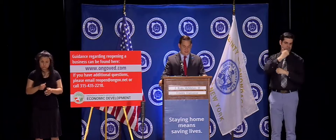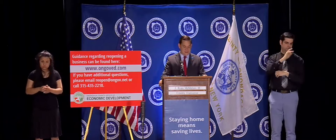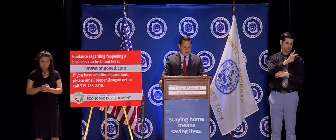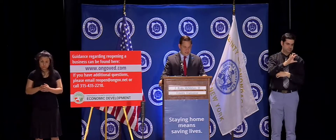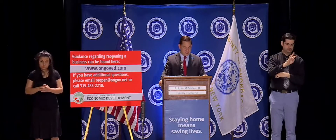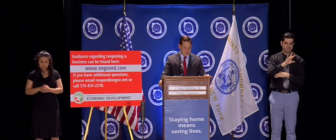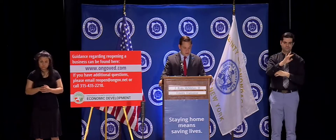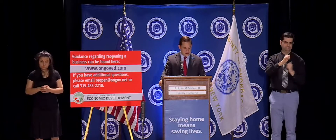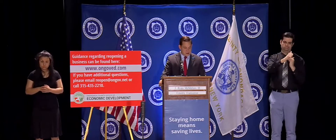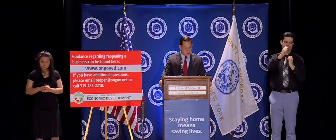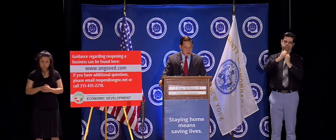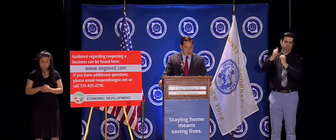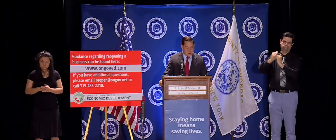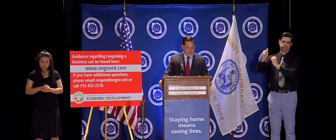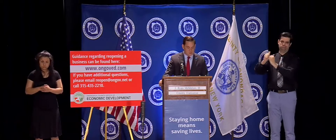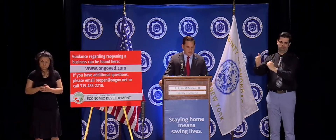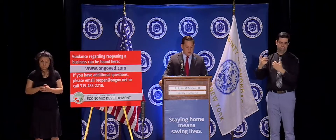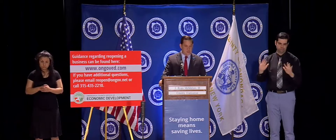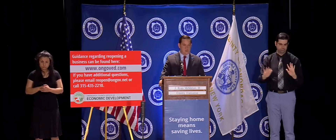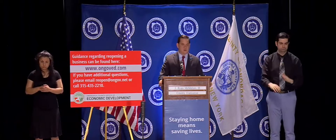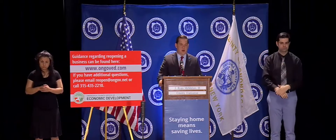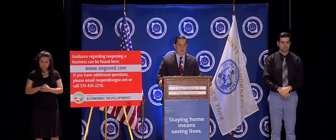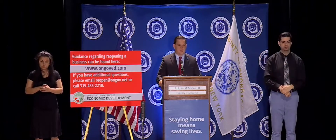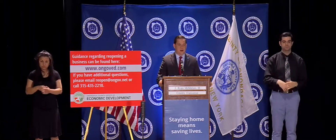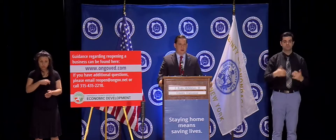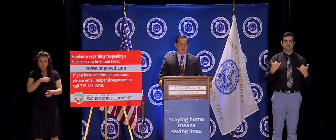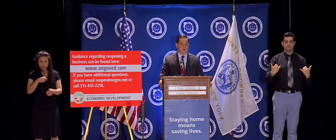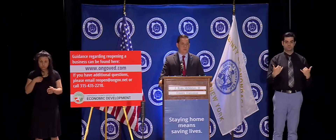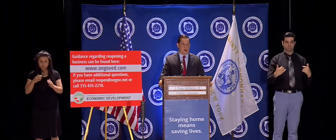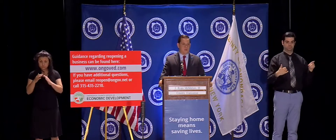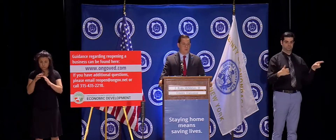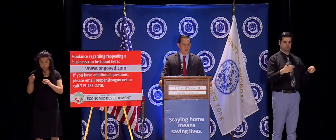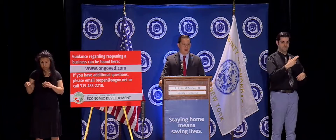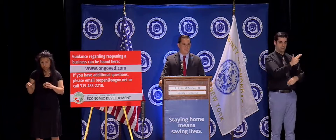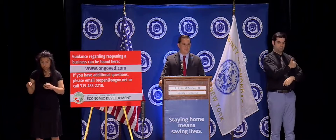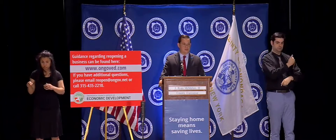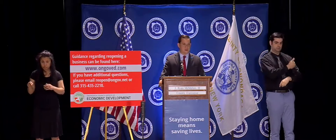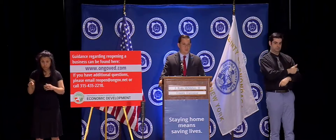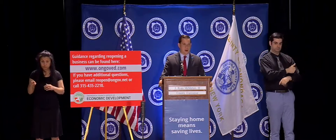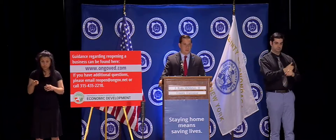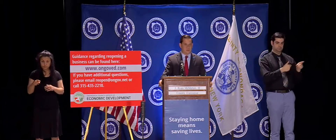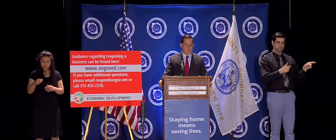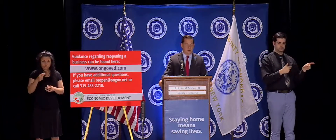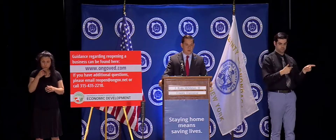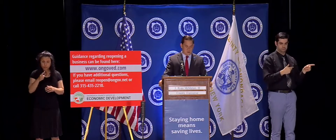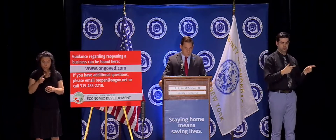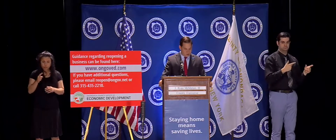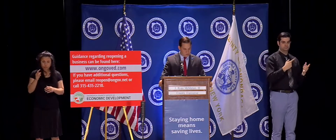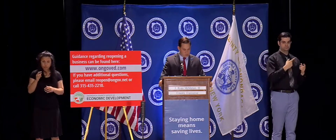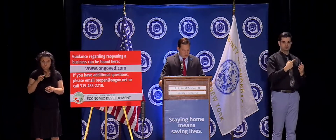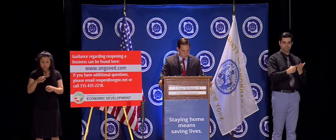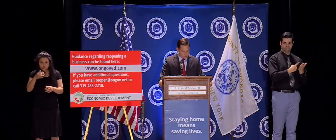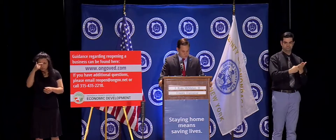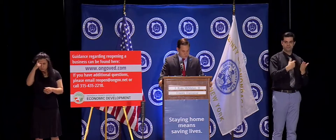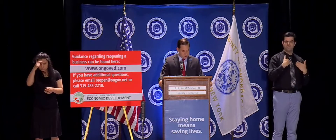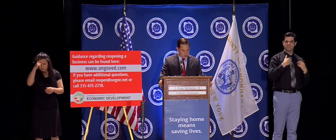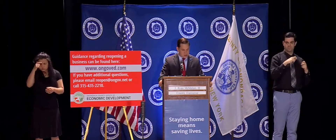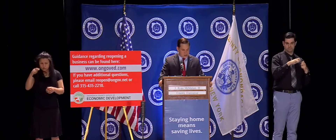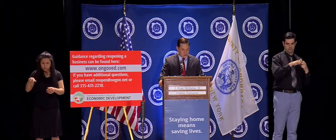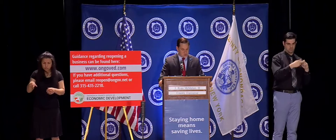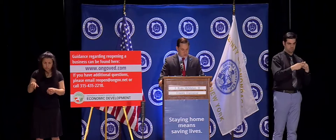516 tests a day. Hospitalizations, we've talked a lot about this problem we have. It's still a problem, but we'll give you the